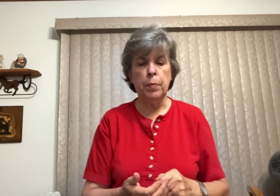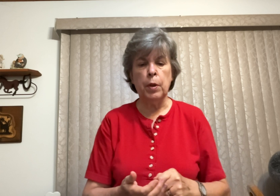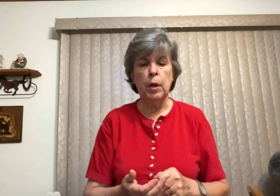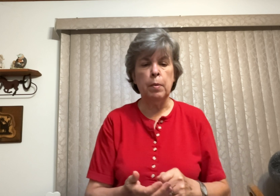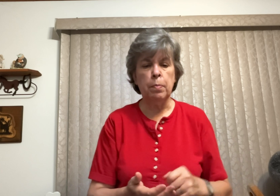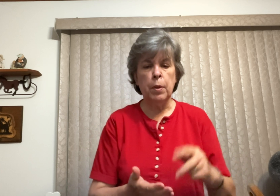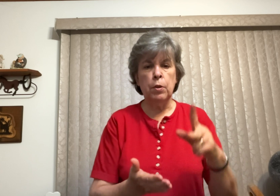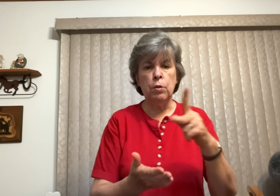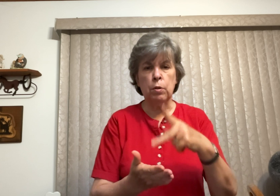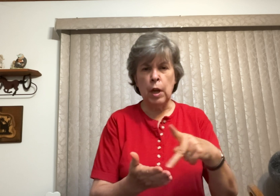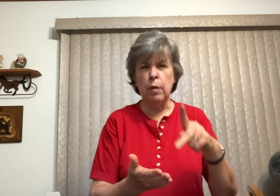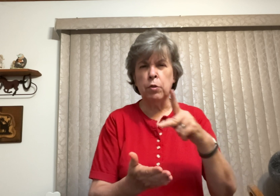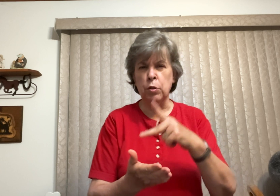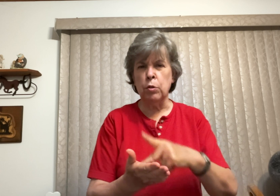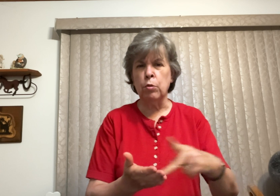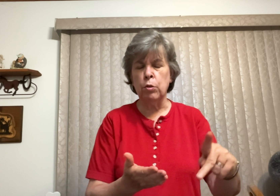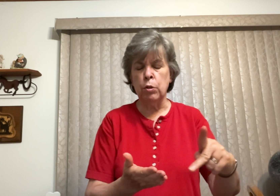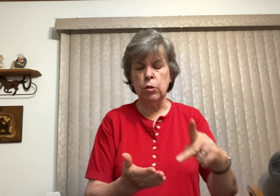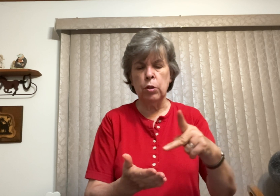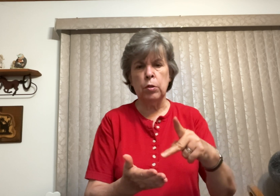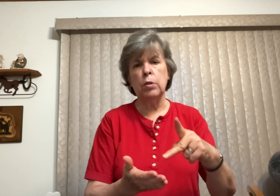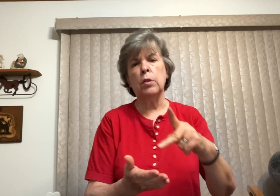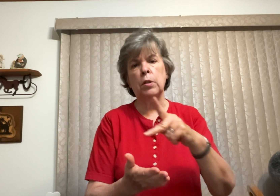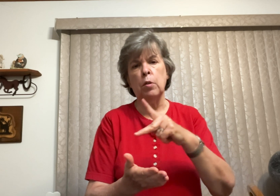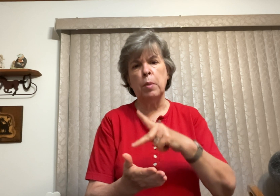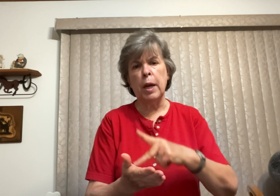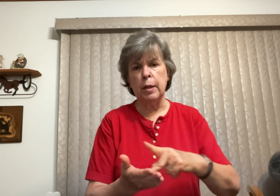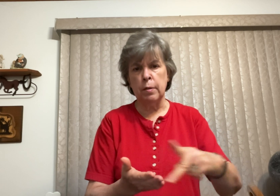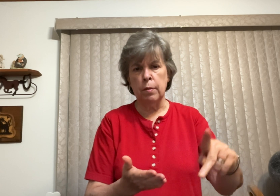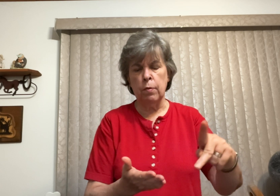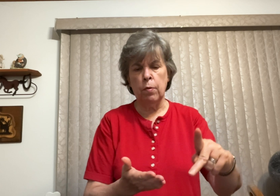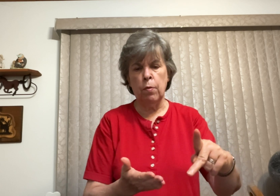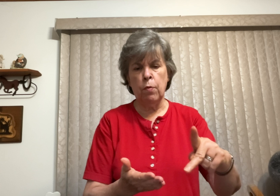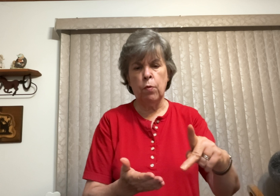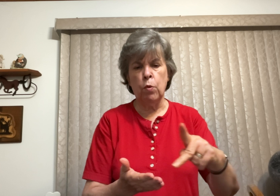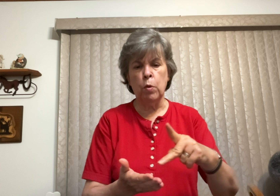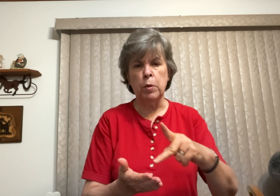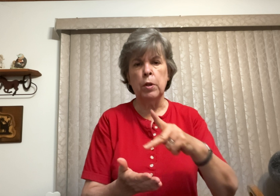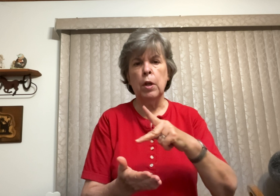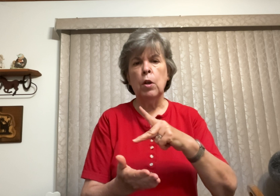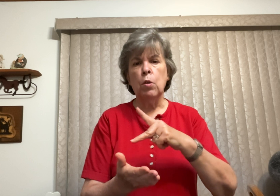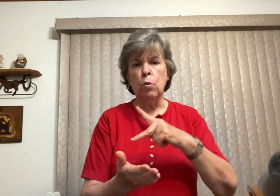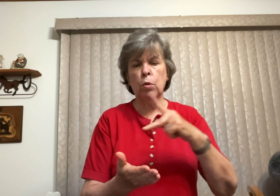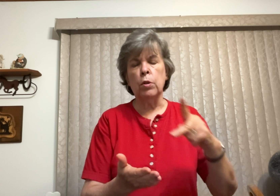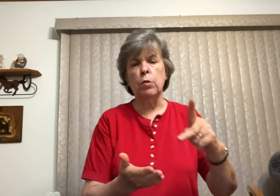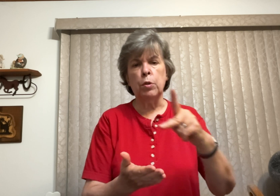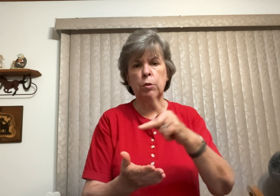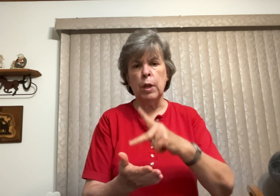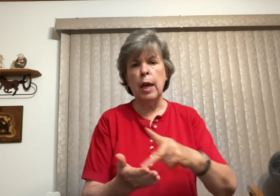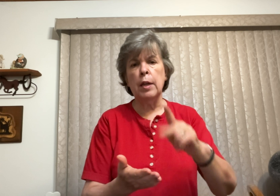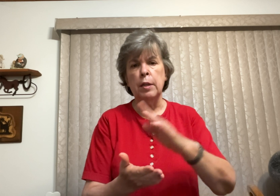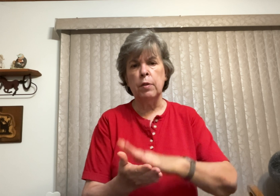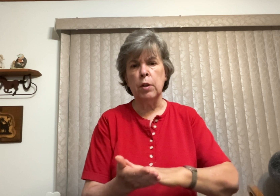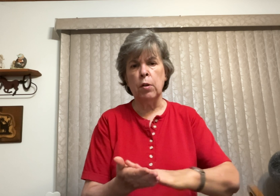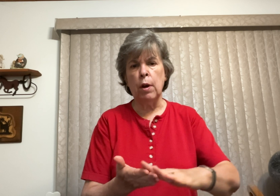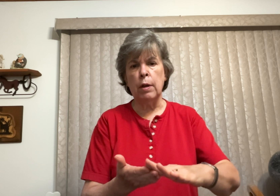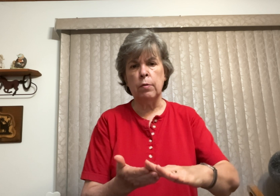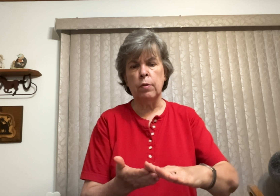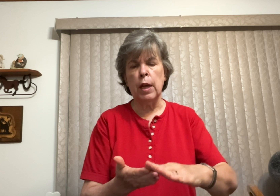Okay, you don't have to circle. You can just go back and forward, or you can even go out flat if